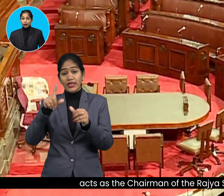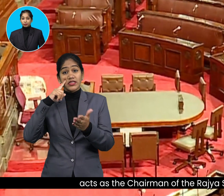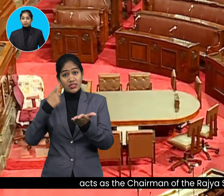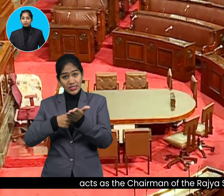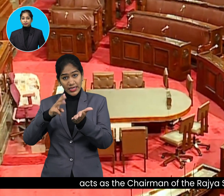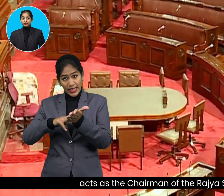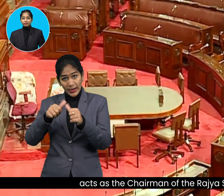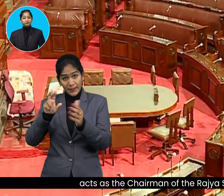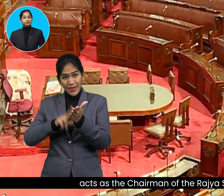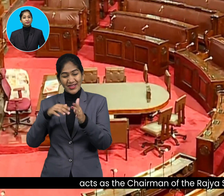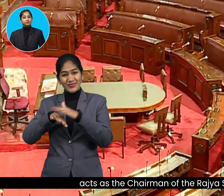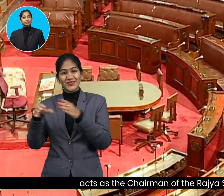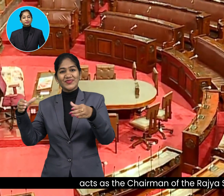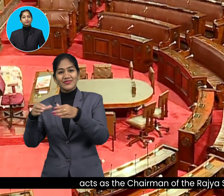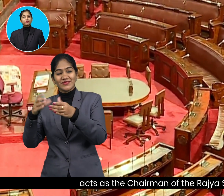Rajya Sabha.